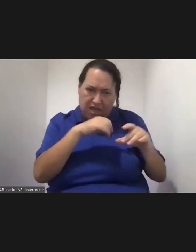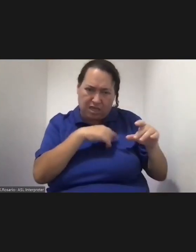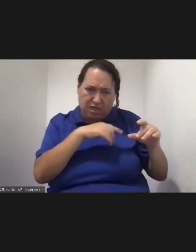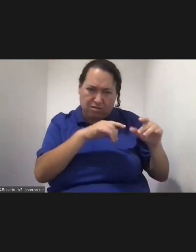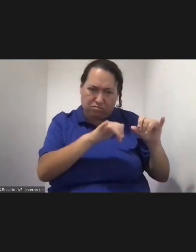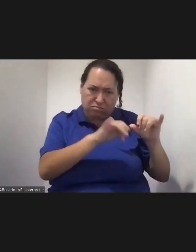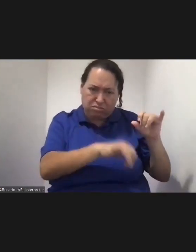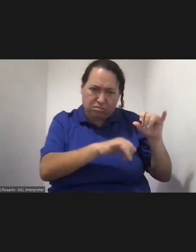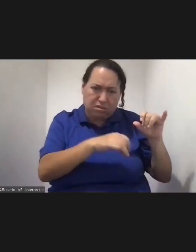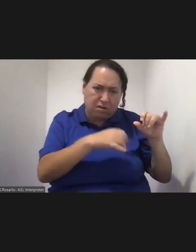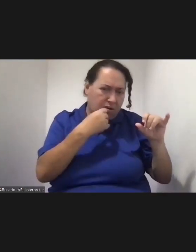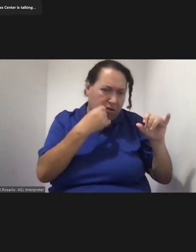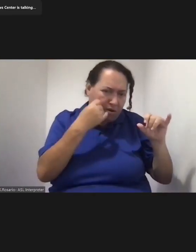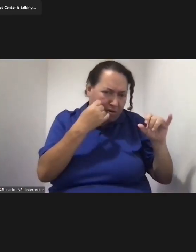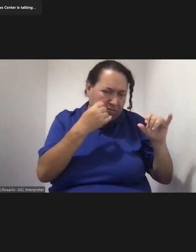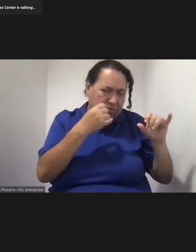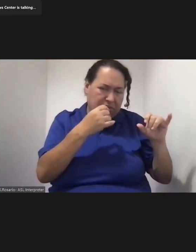they